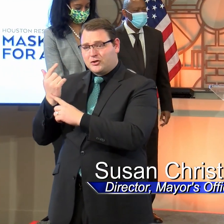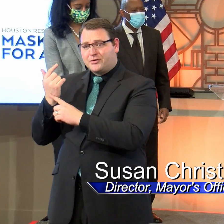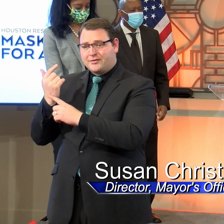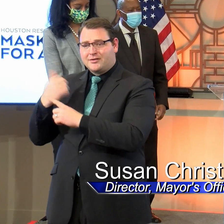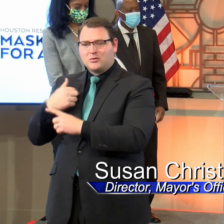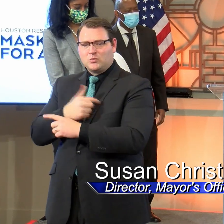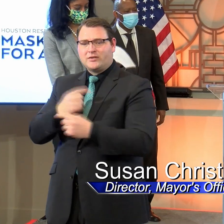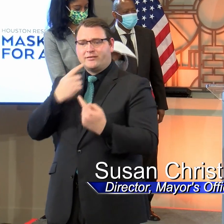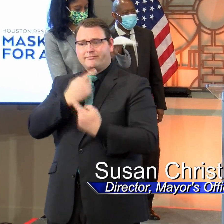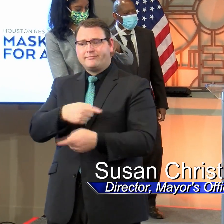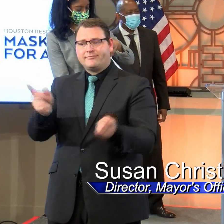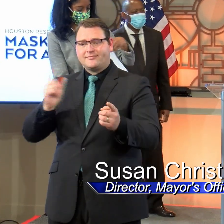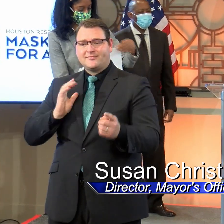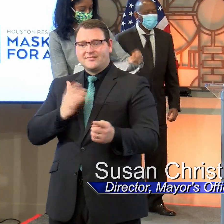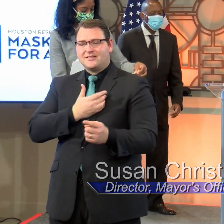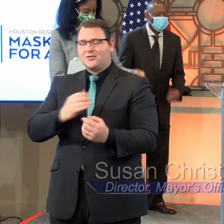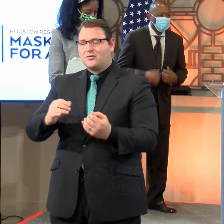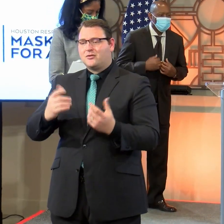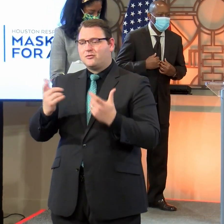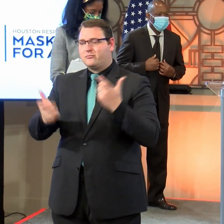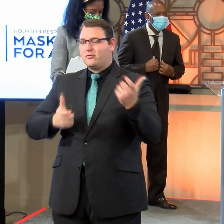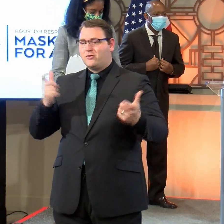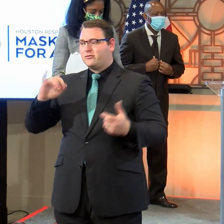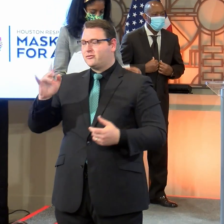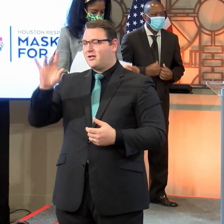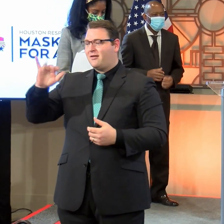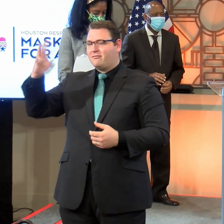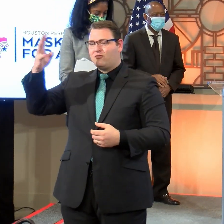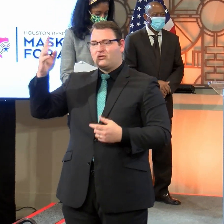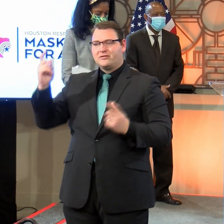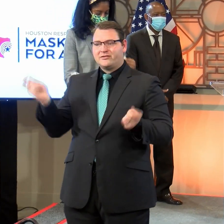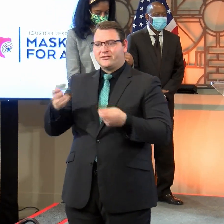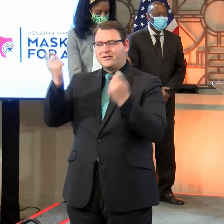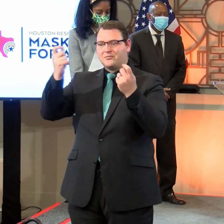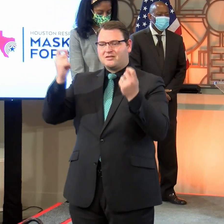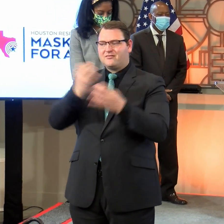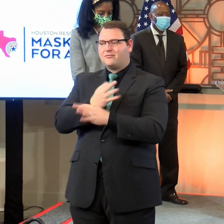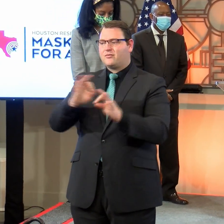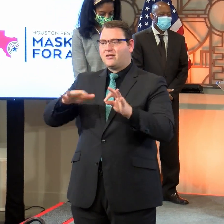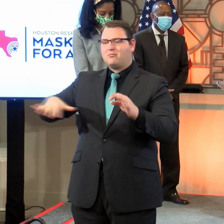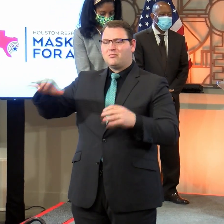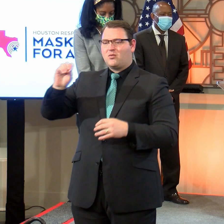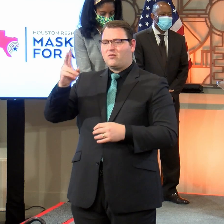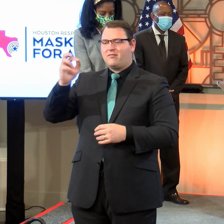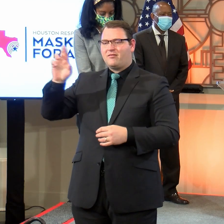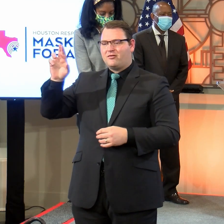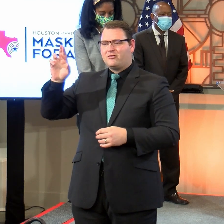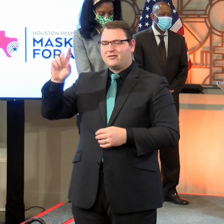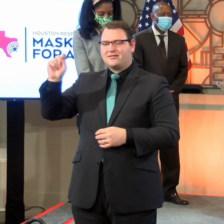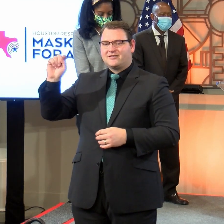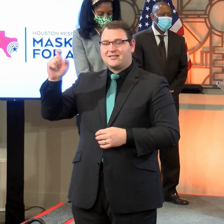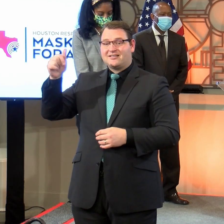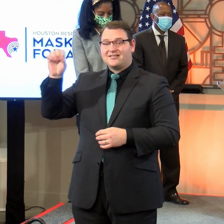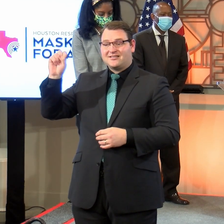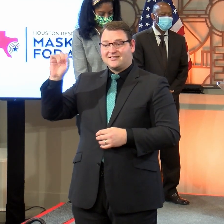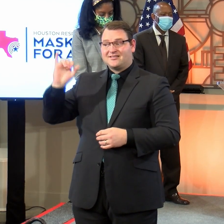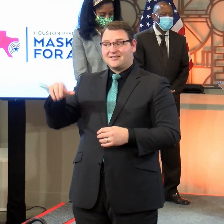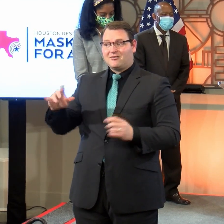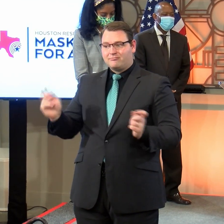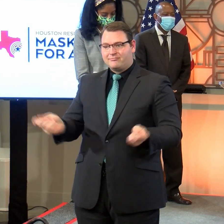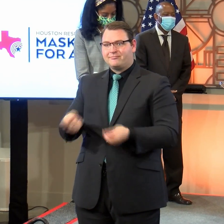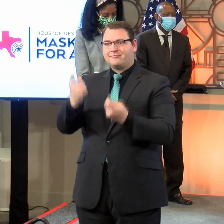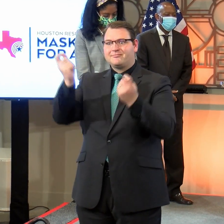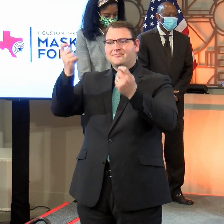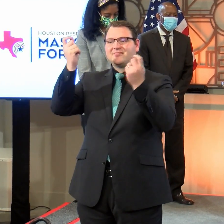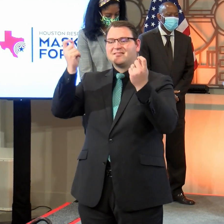were announcing our largest July 4th celebration, Freedom Over Texas. And so it's